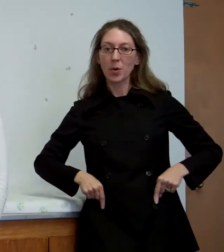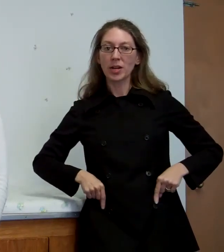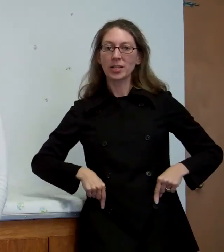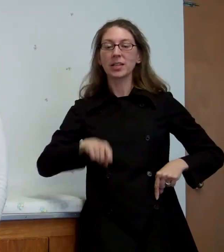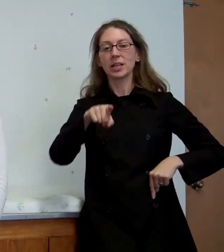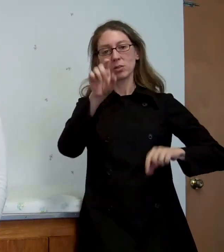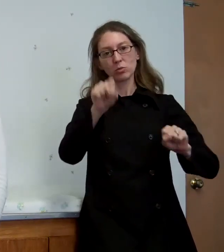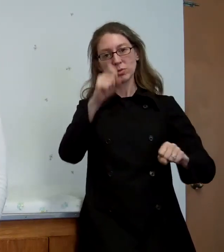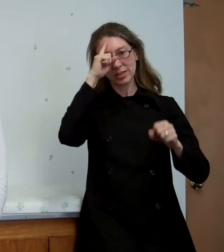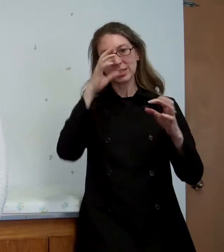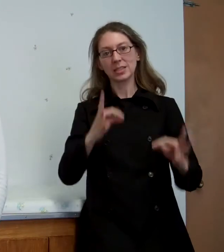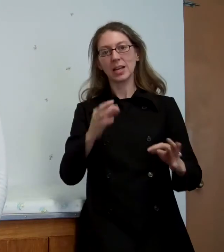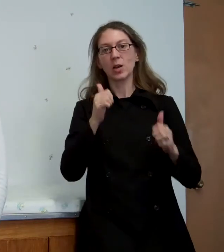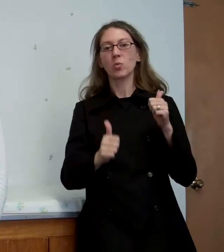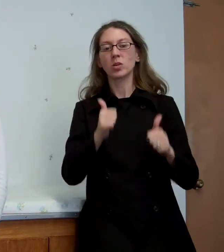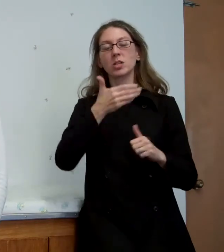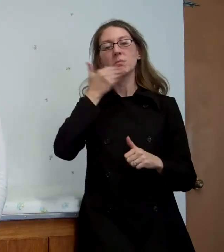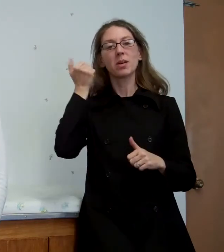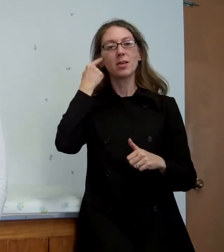family.